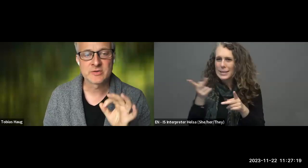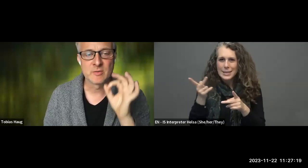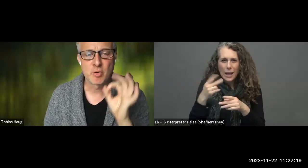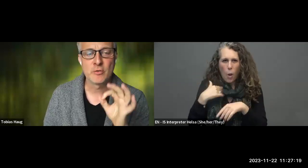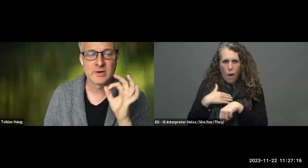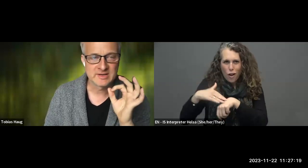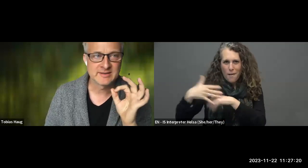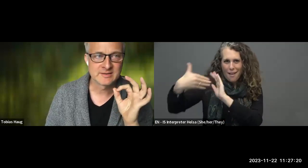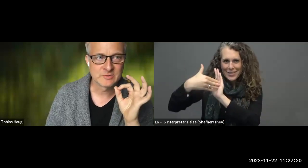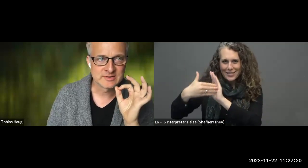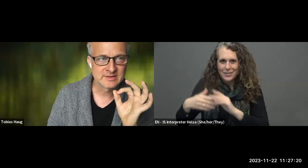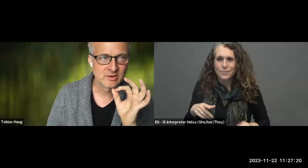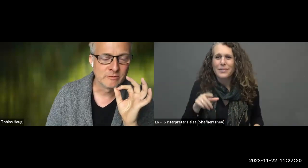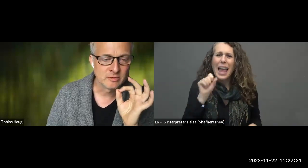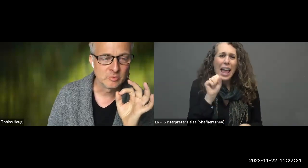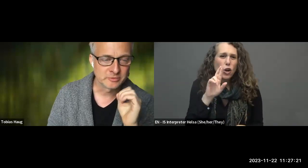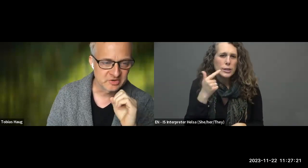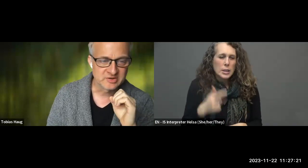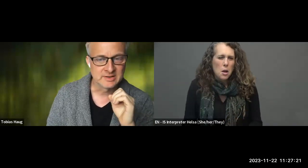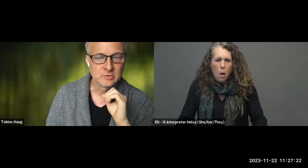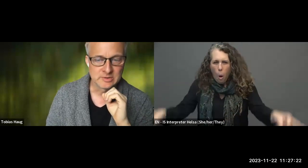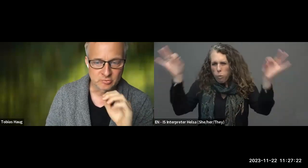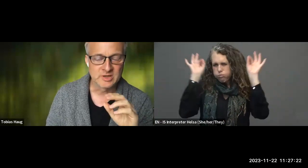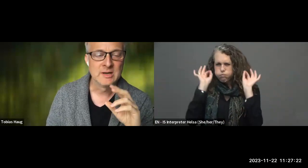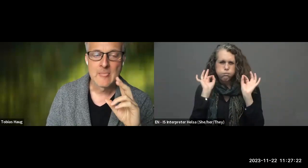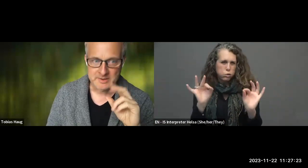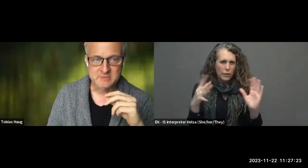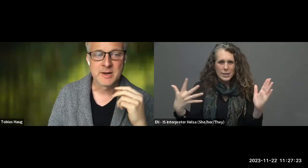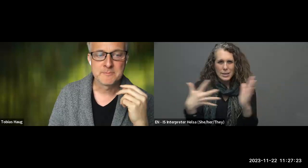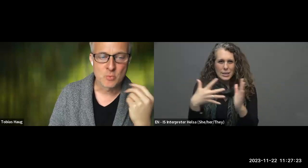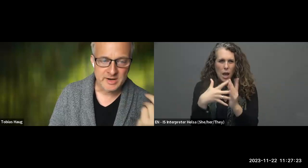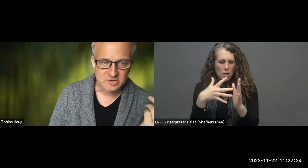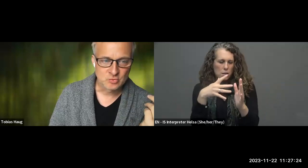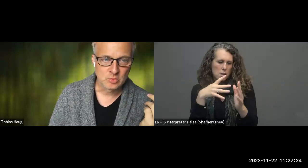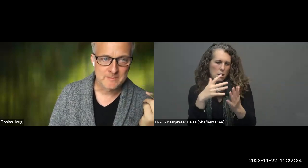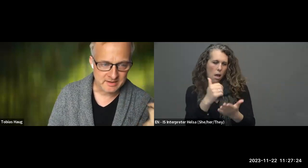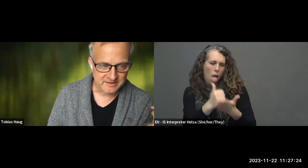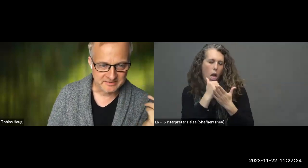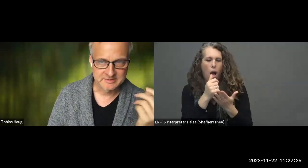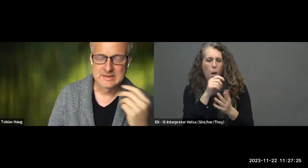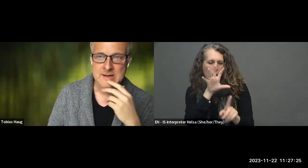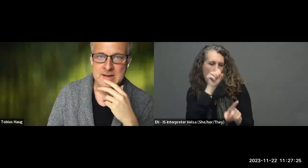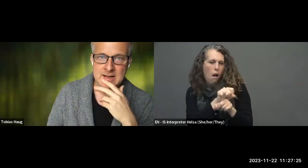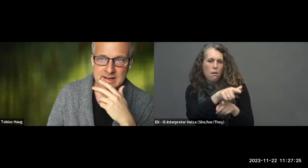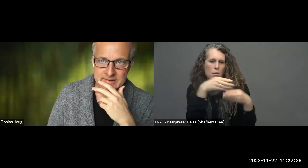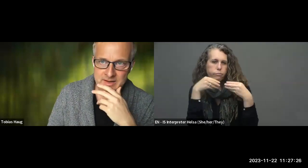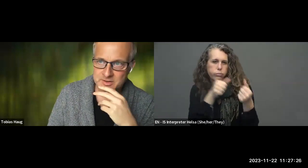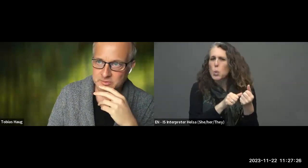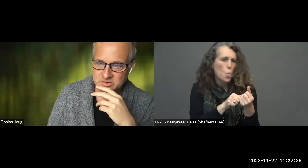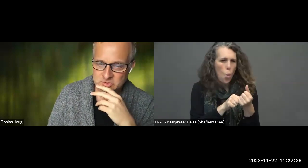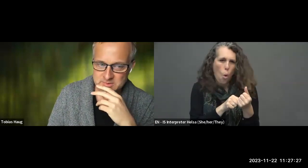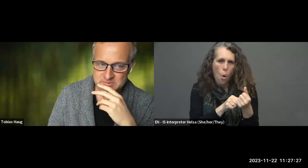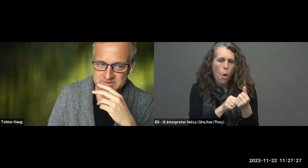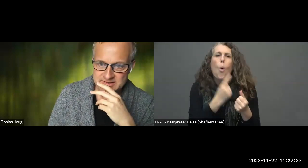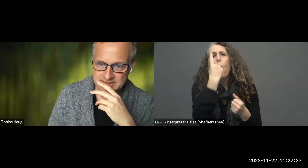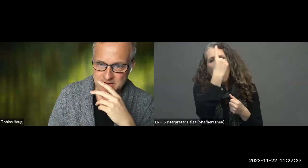SRT is definitely not the perfect test to assess overall proficiency. I totally agree, but it might be one tool among others.